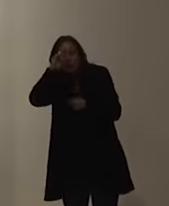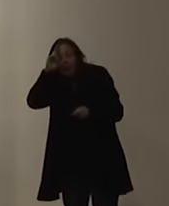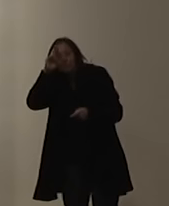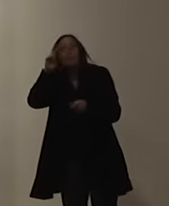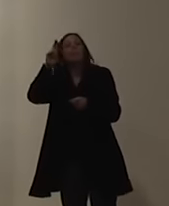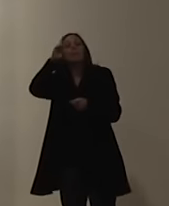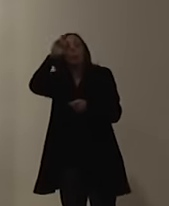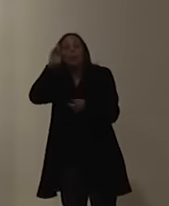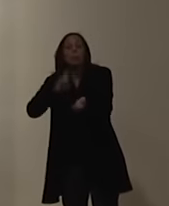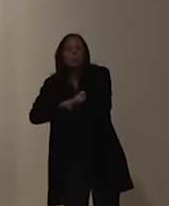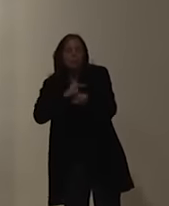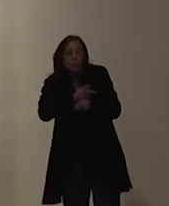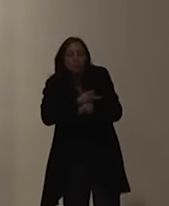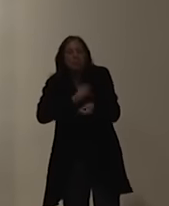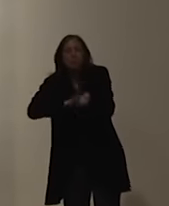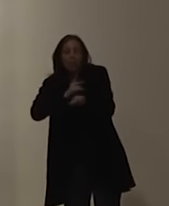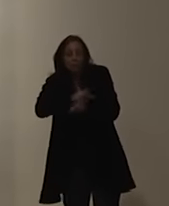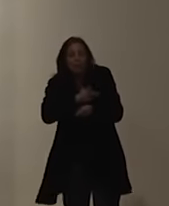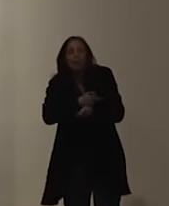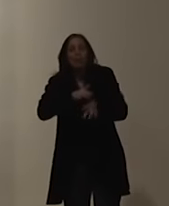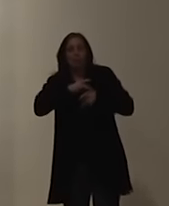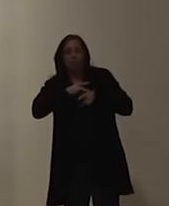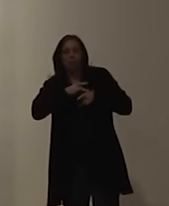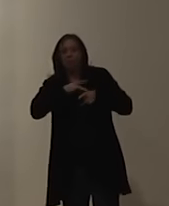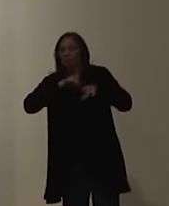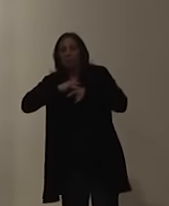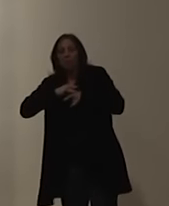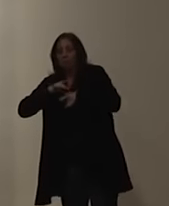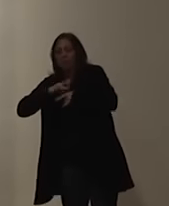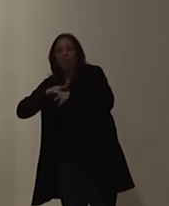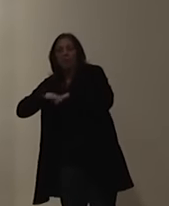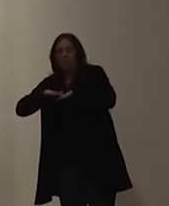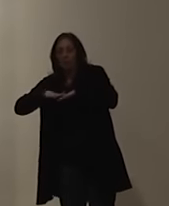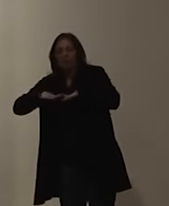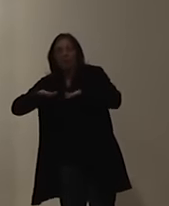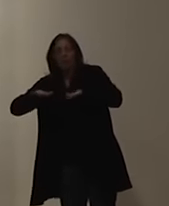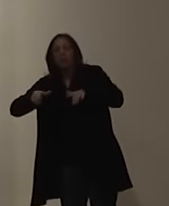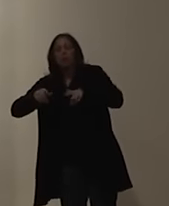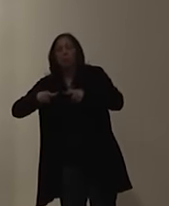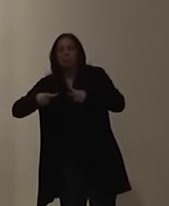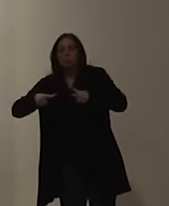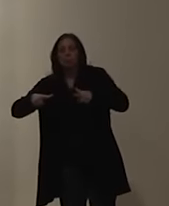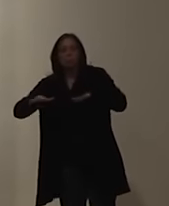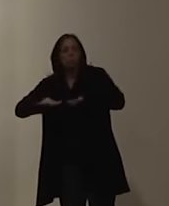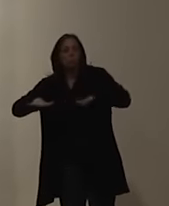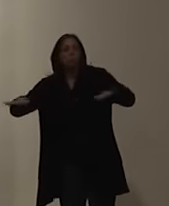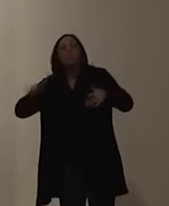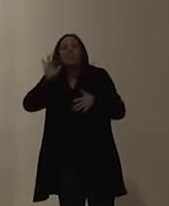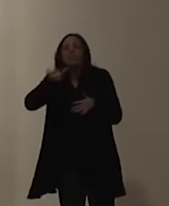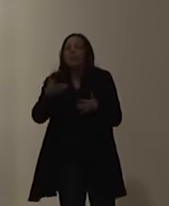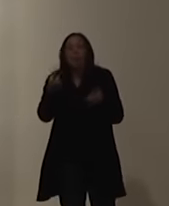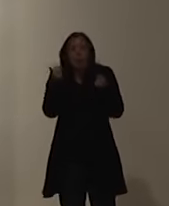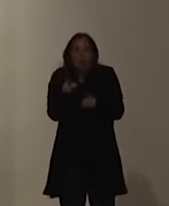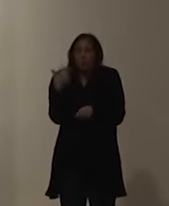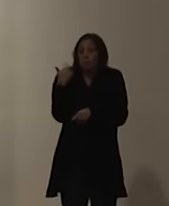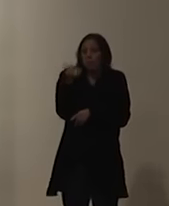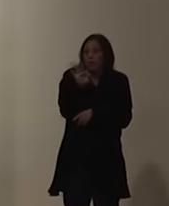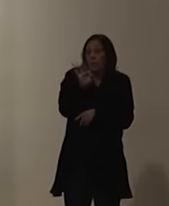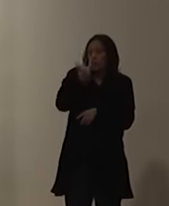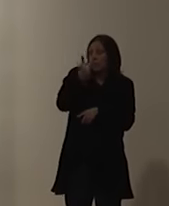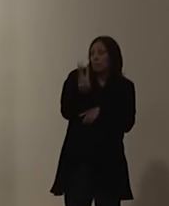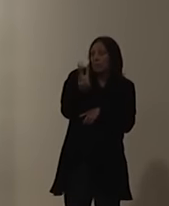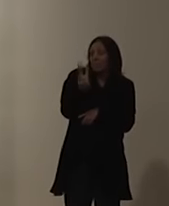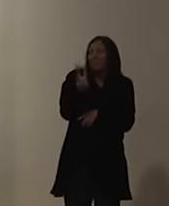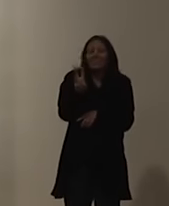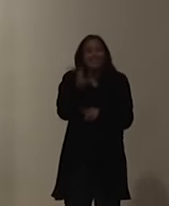region, and then people know about it. That's what happened in 1976. You know, it also took out the priests and